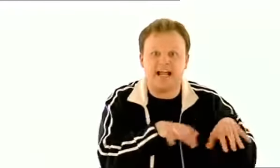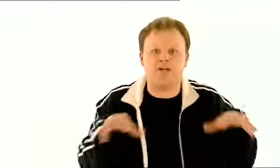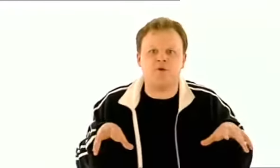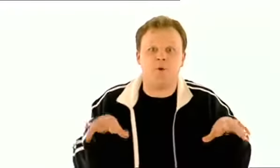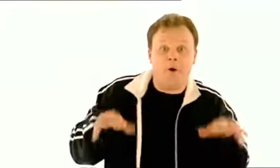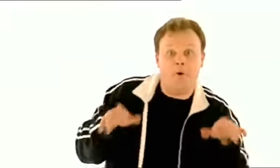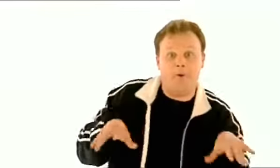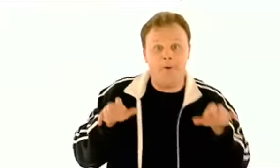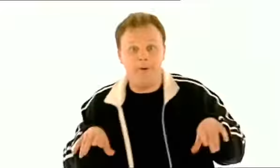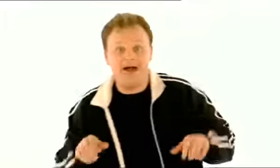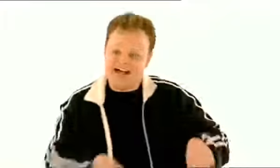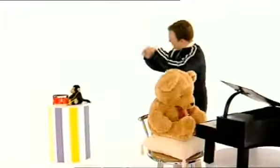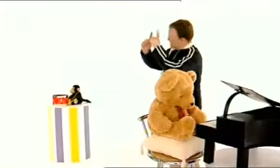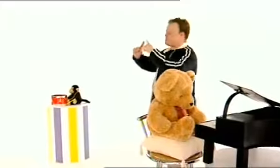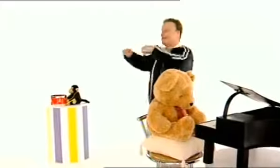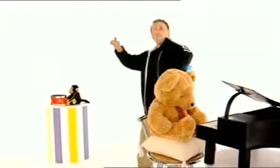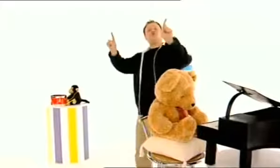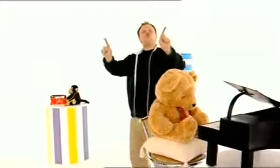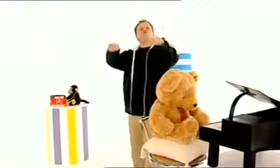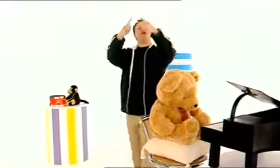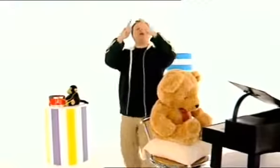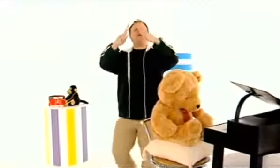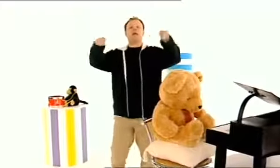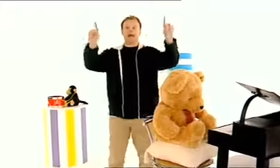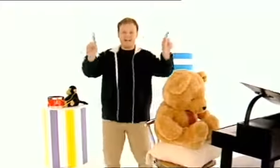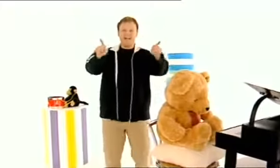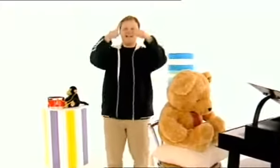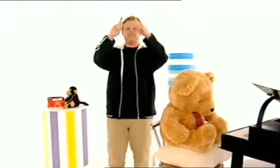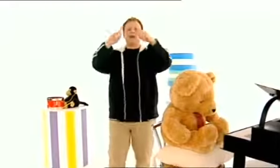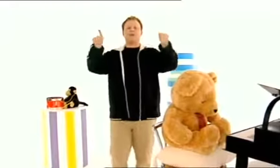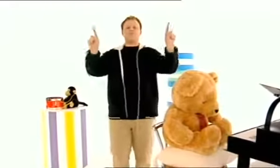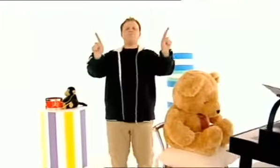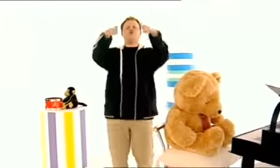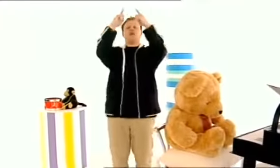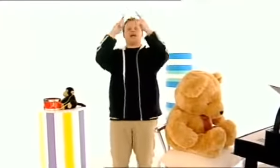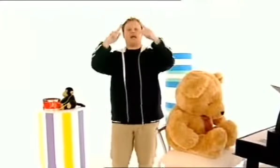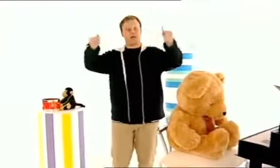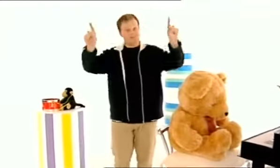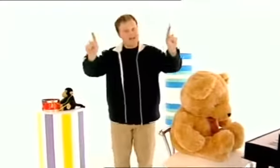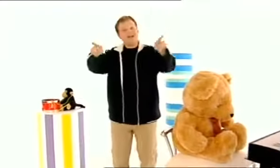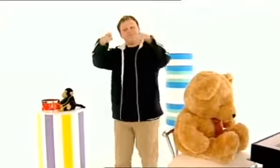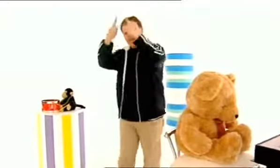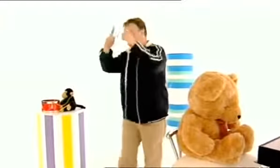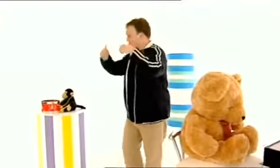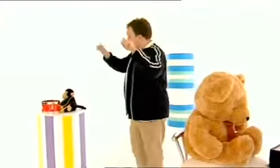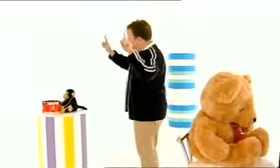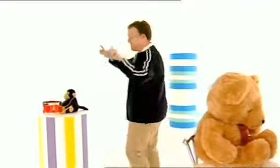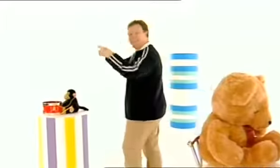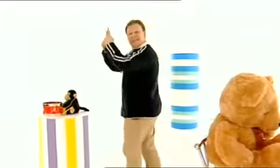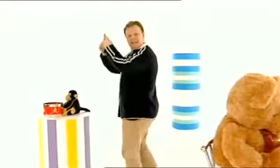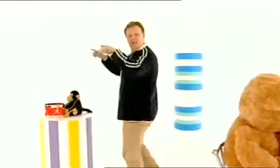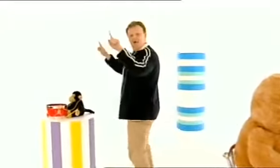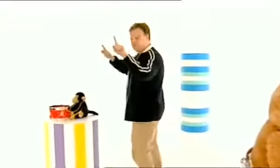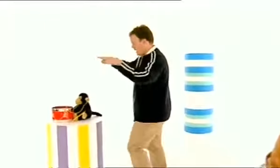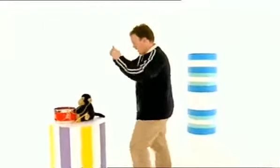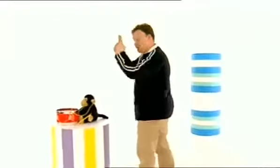daddle. Let's make music. Let's make music. Pick up anything you want and let's